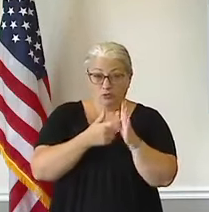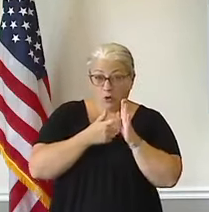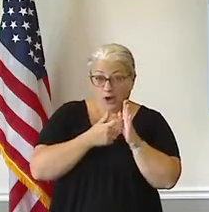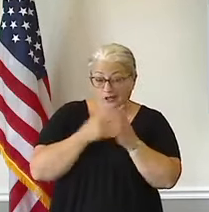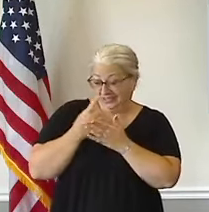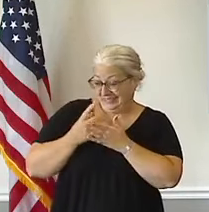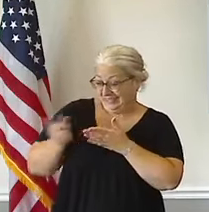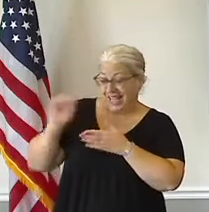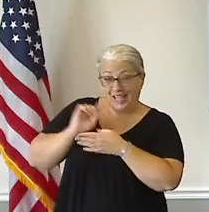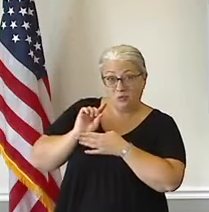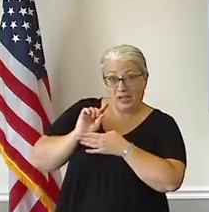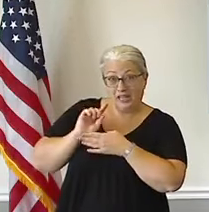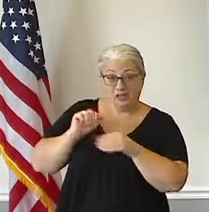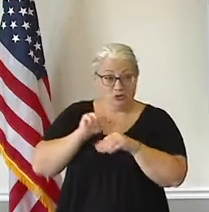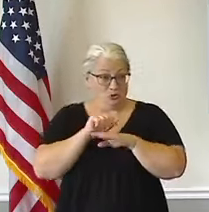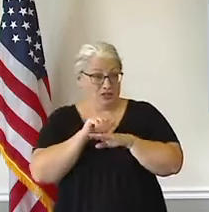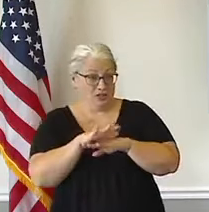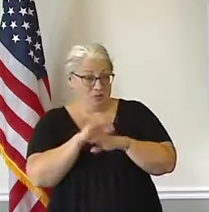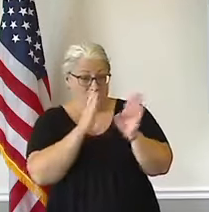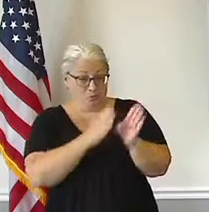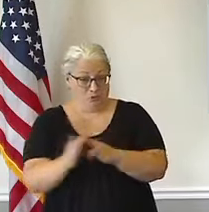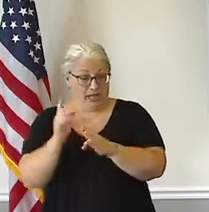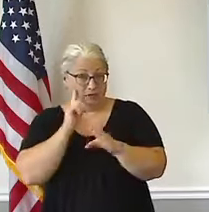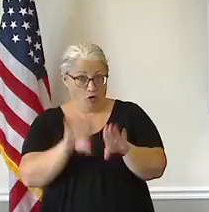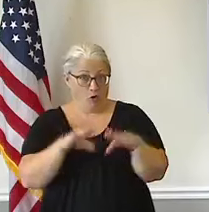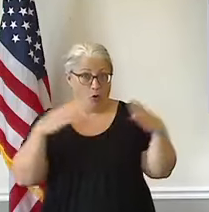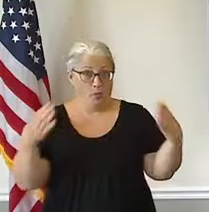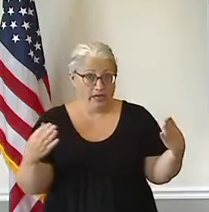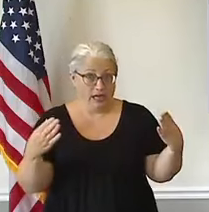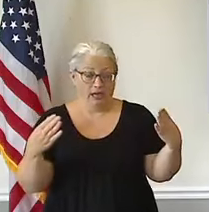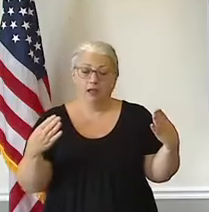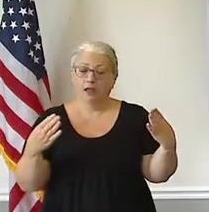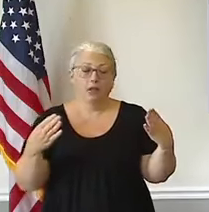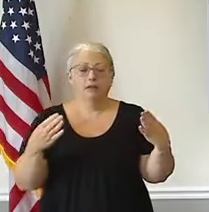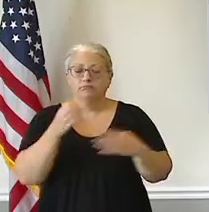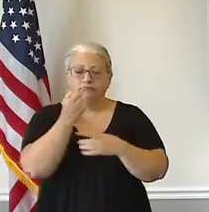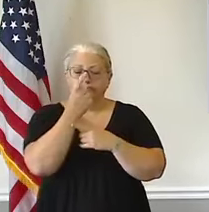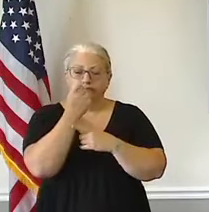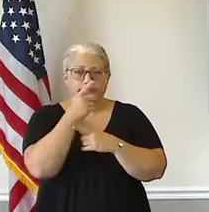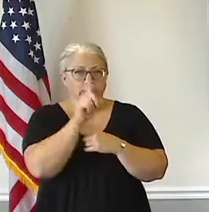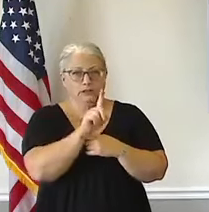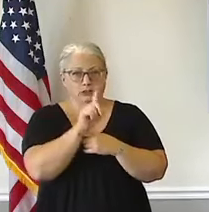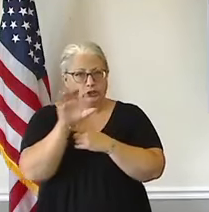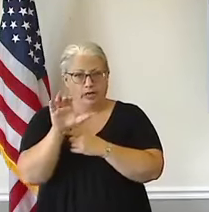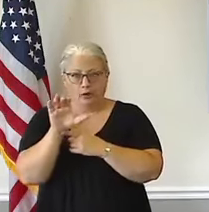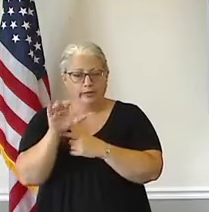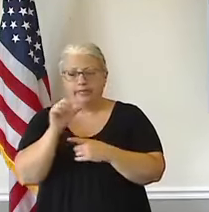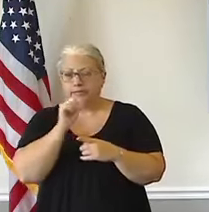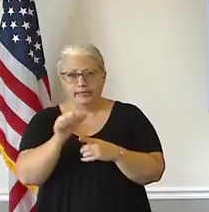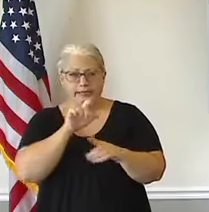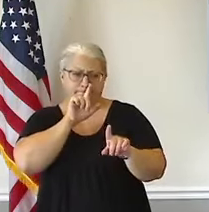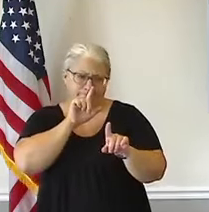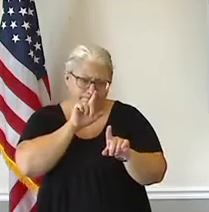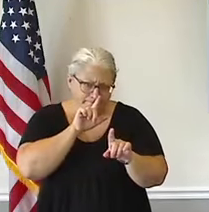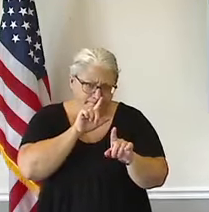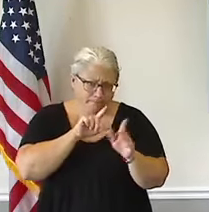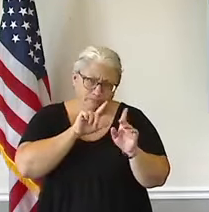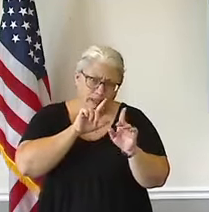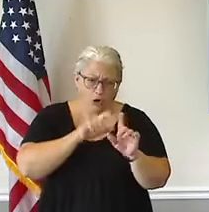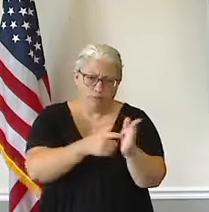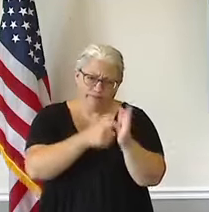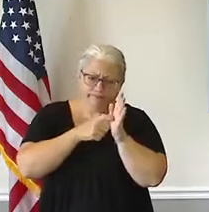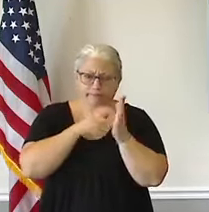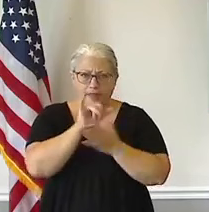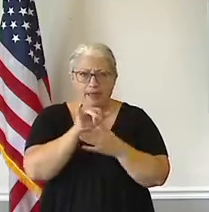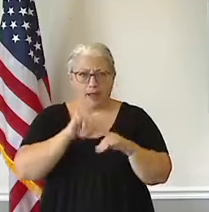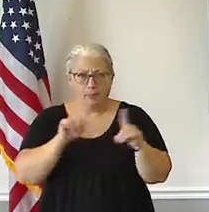their reopening plans. Remember, those are within their purview. Dutchess County doesn't direct them. This is within the state's parameters. So